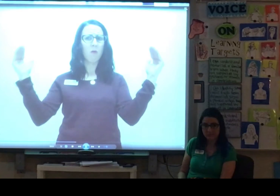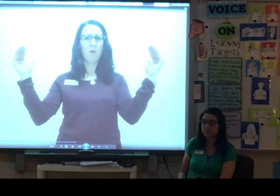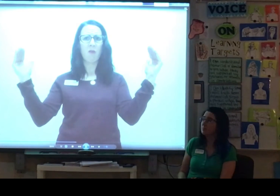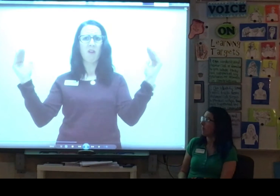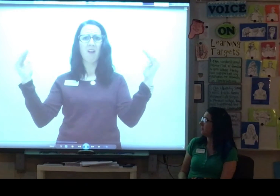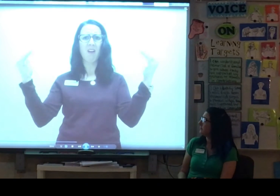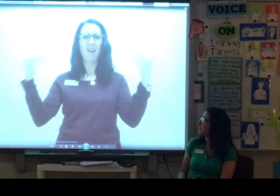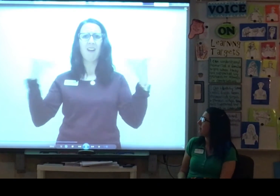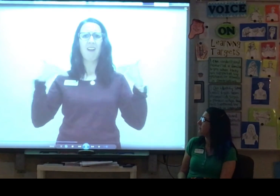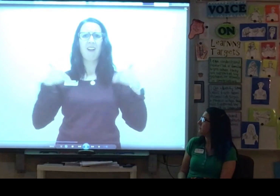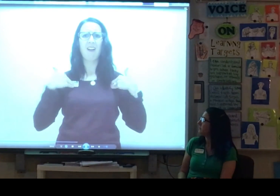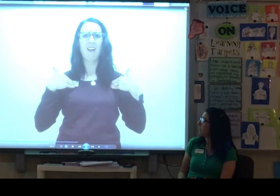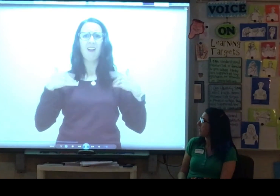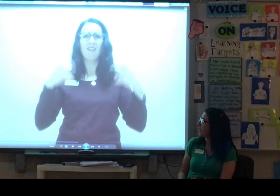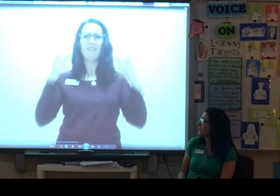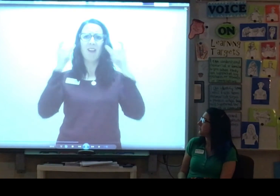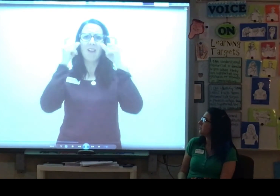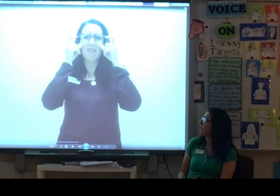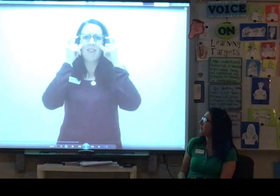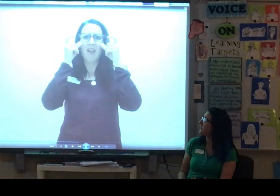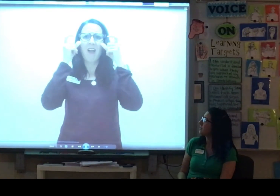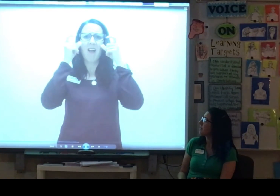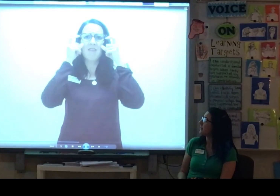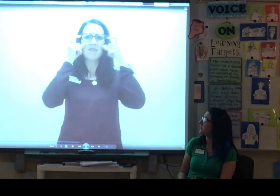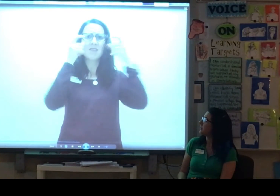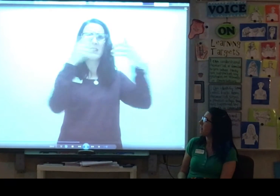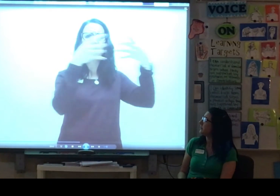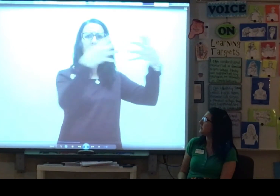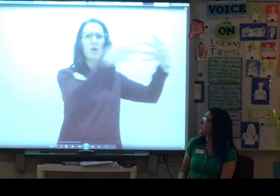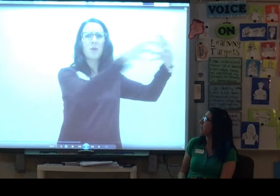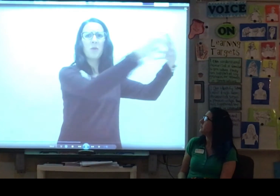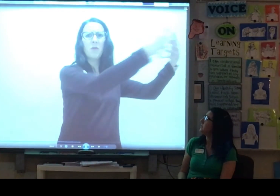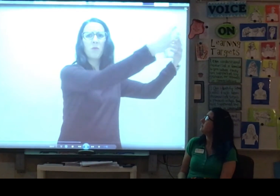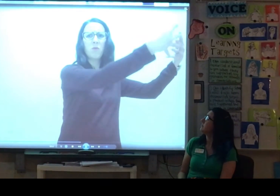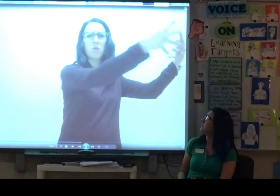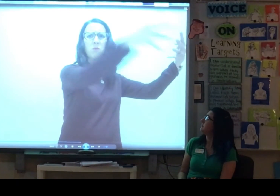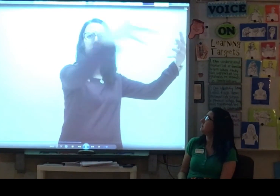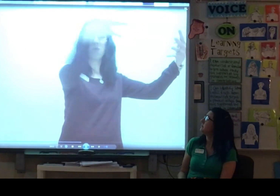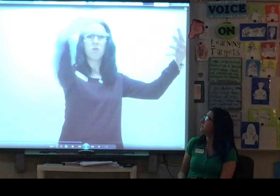Walls have glasses.